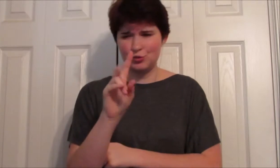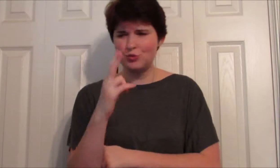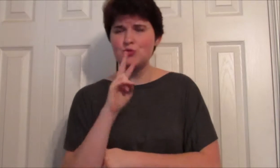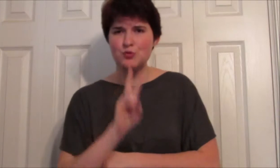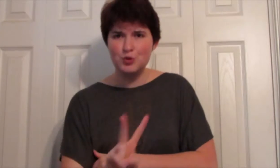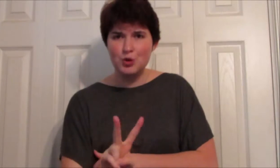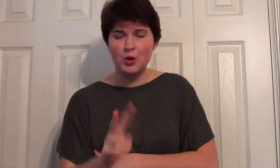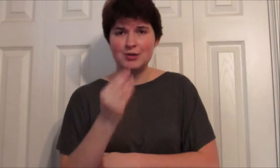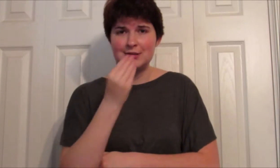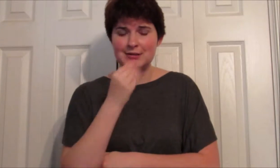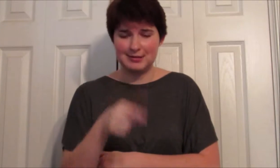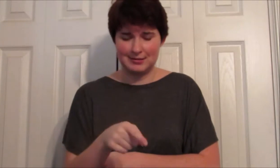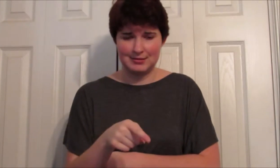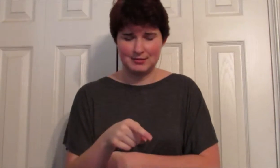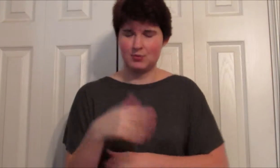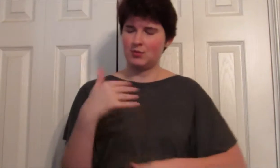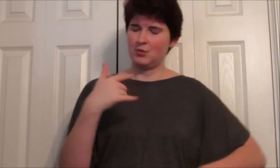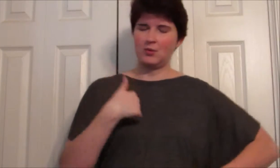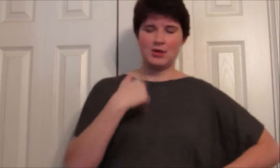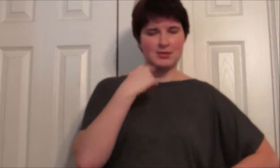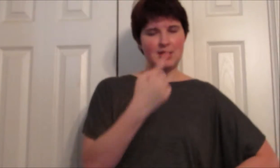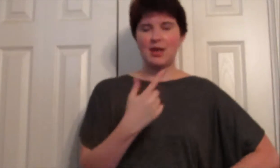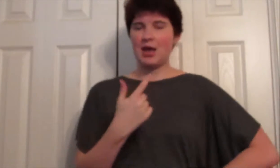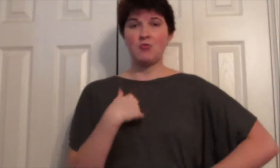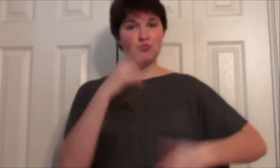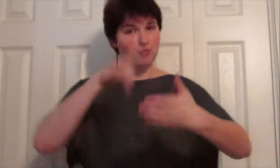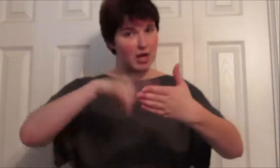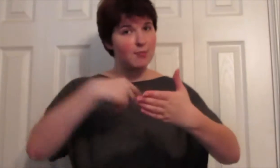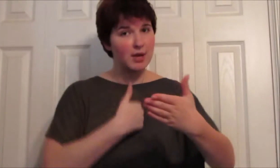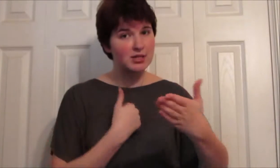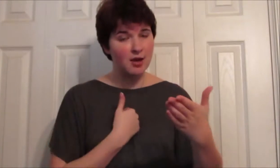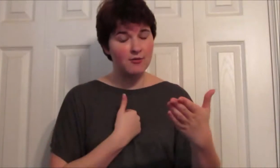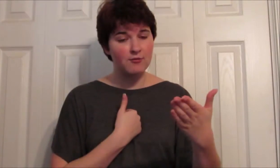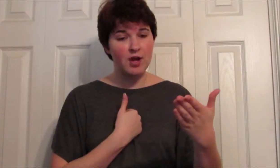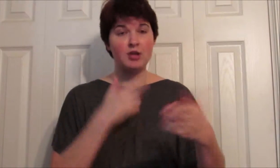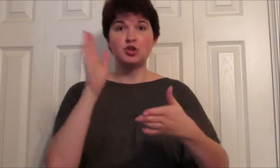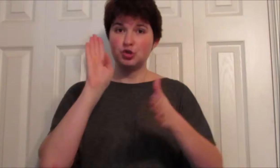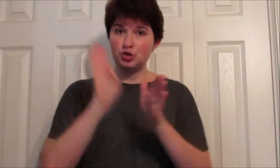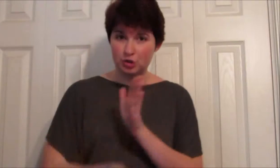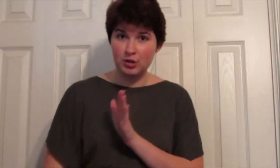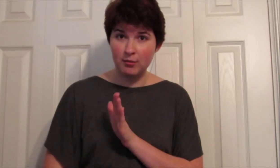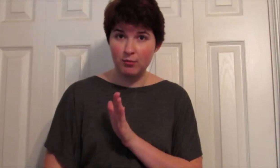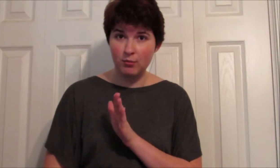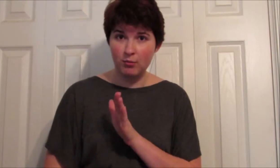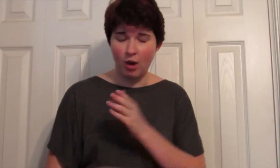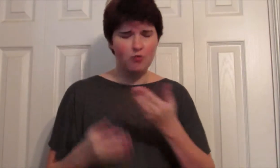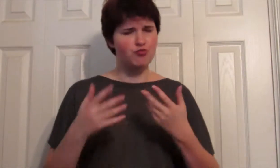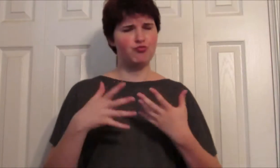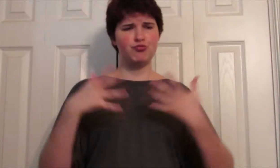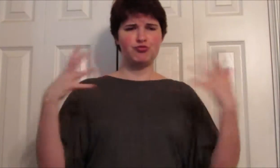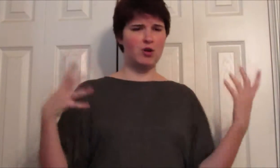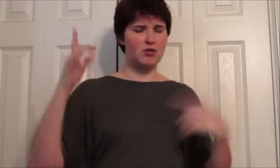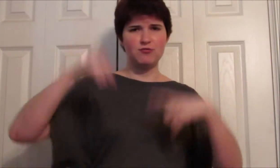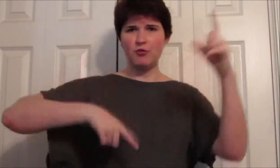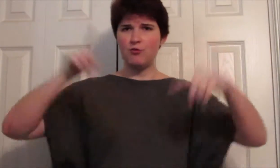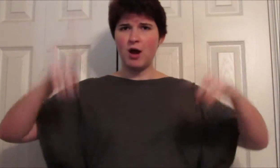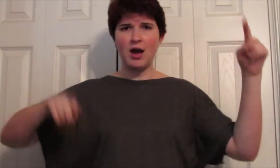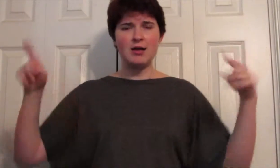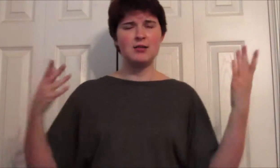of two-year-olds. And all I can say is that I've reviewed it. It is inexpensive. It offers great variety and quantities.